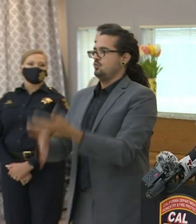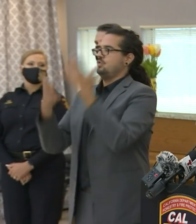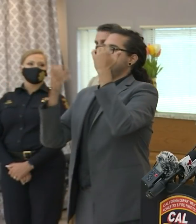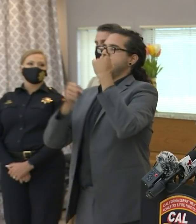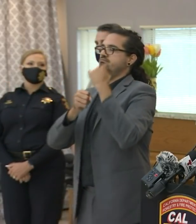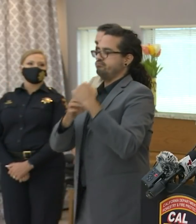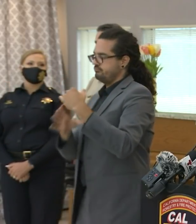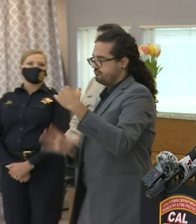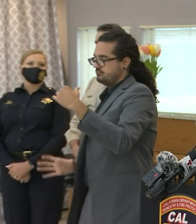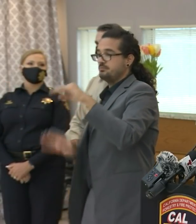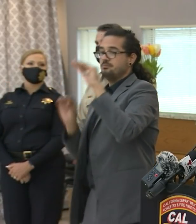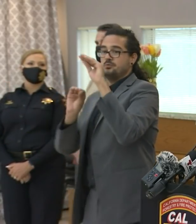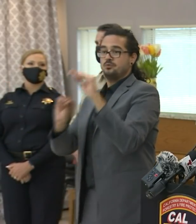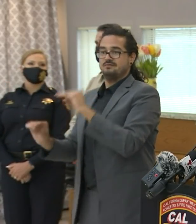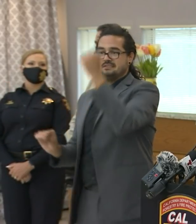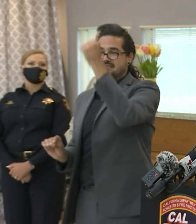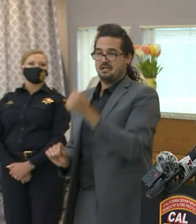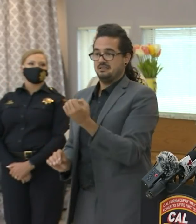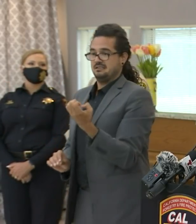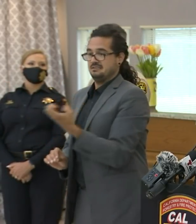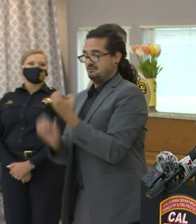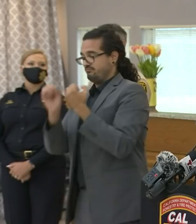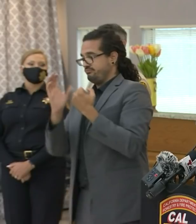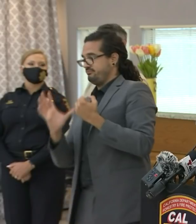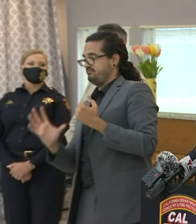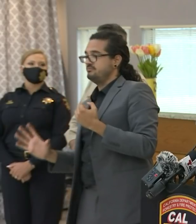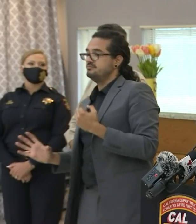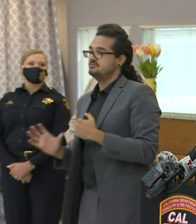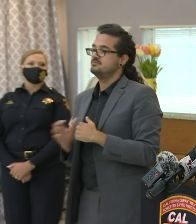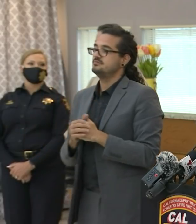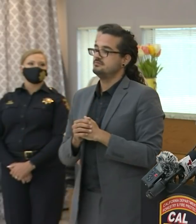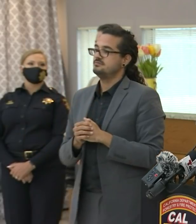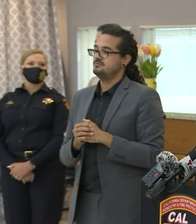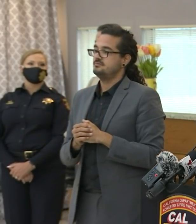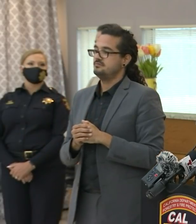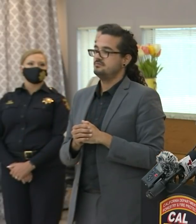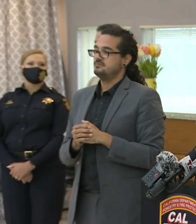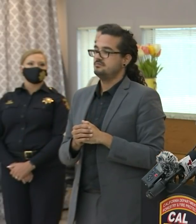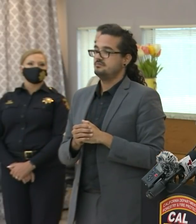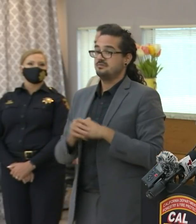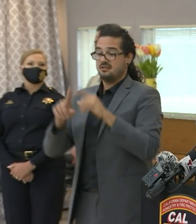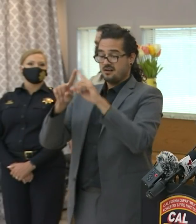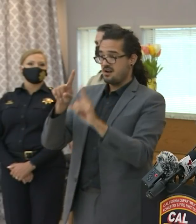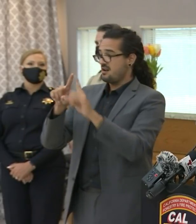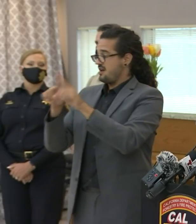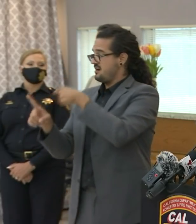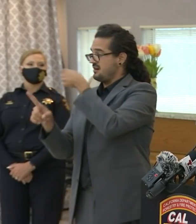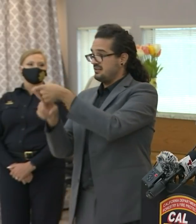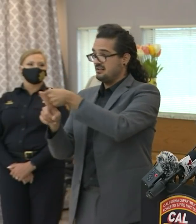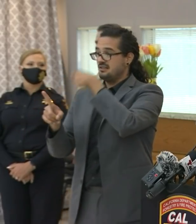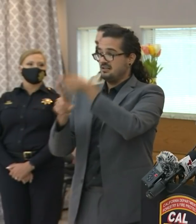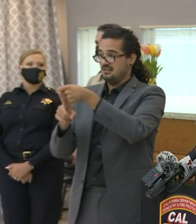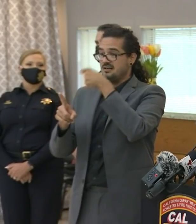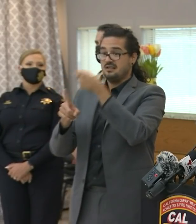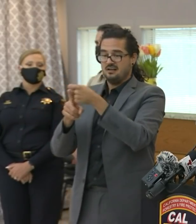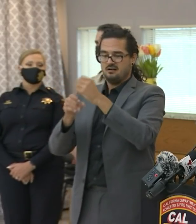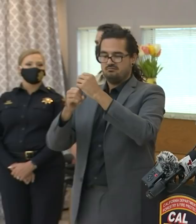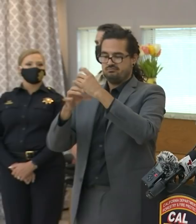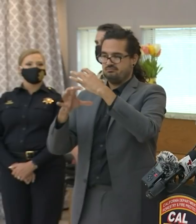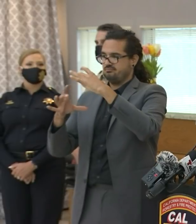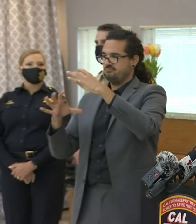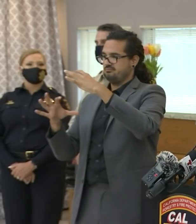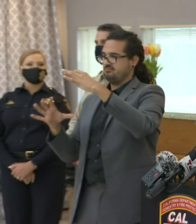fire growth since those lightning fires ignited into the kind of southeast areas. Is probably why you're not seeing any